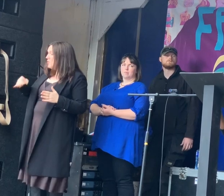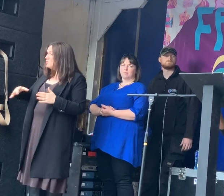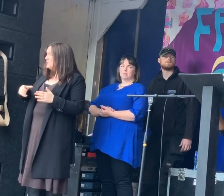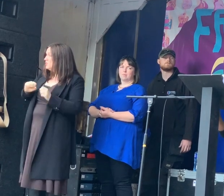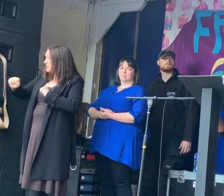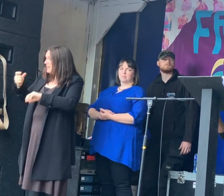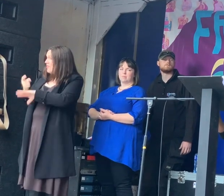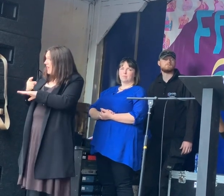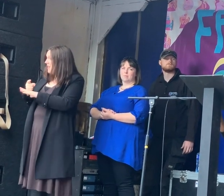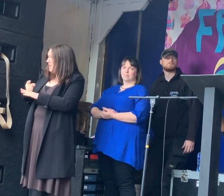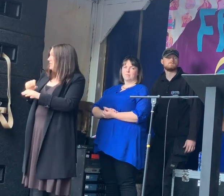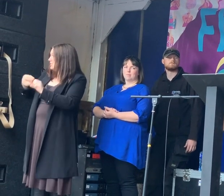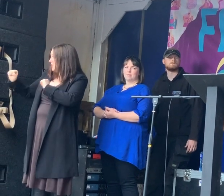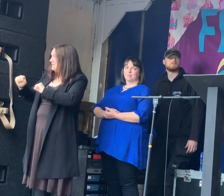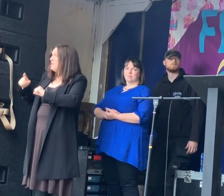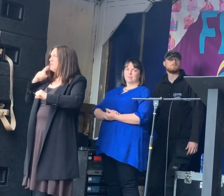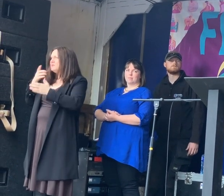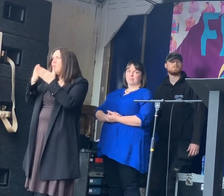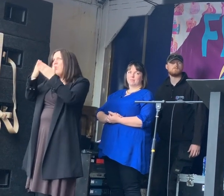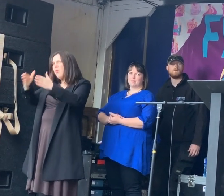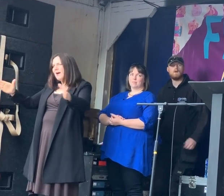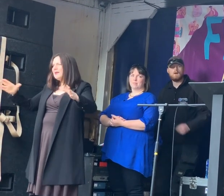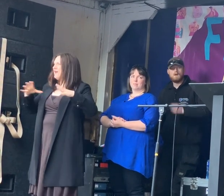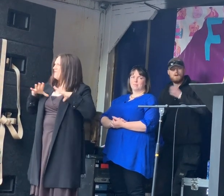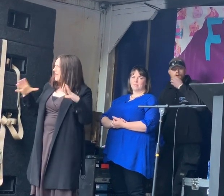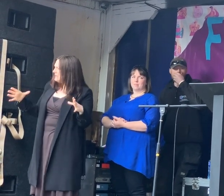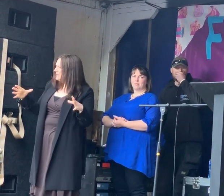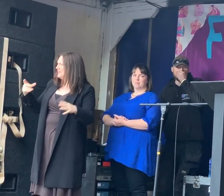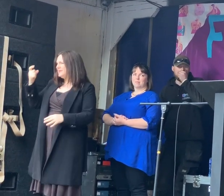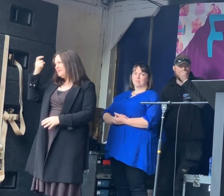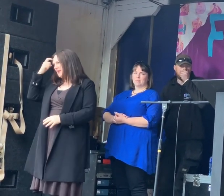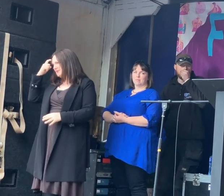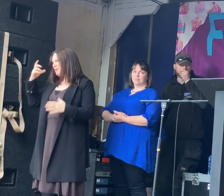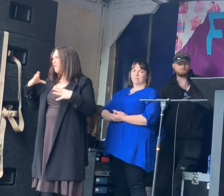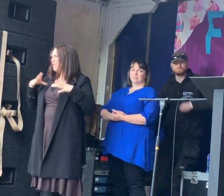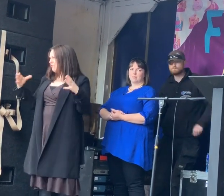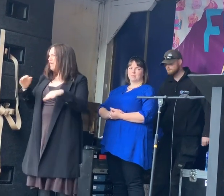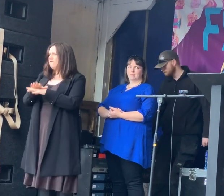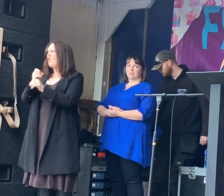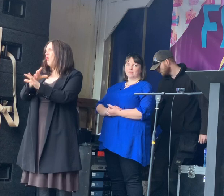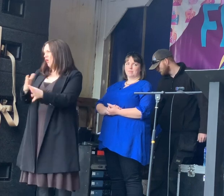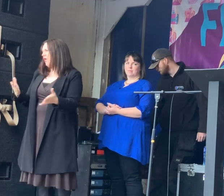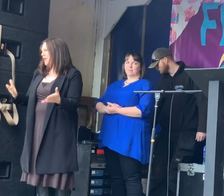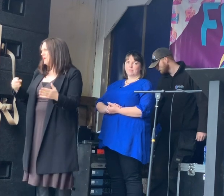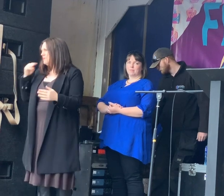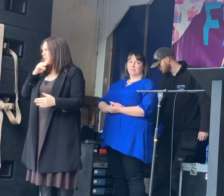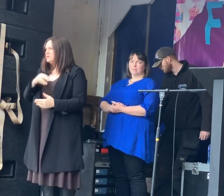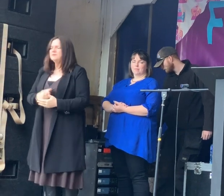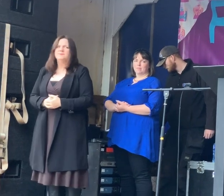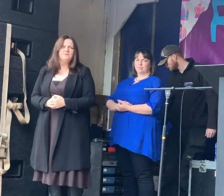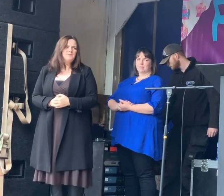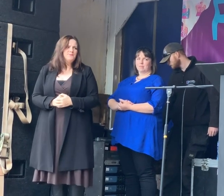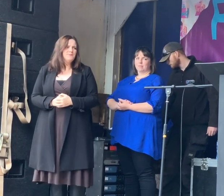speedily, but widely available, accessible, and free for all.